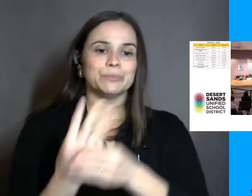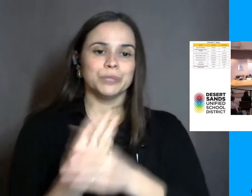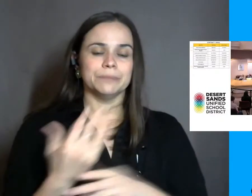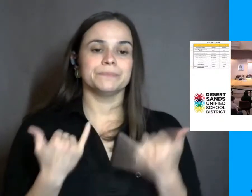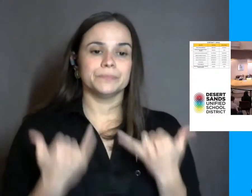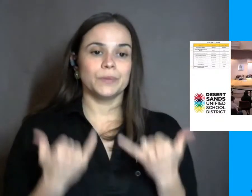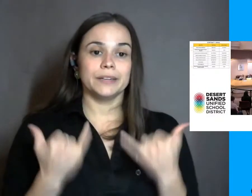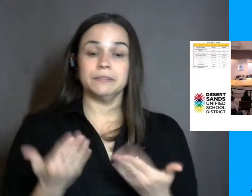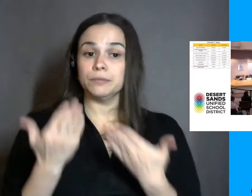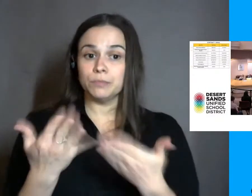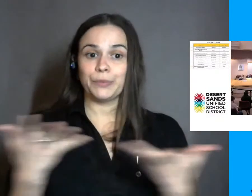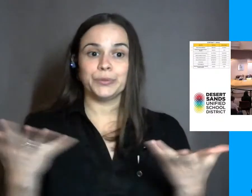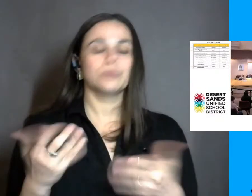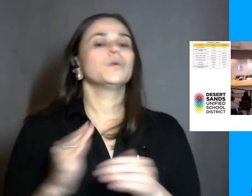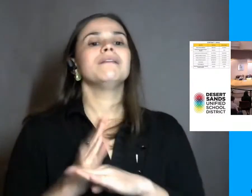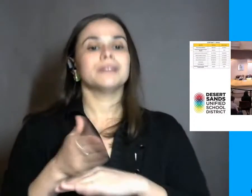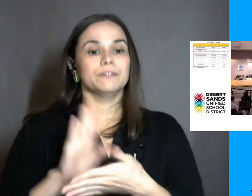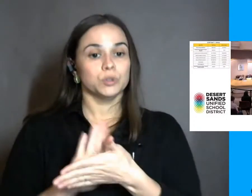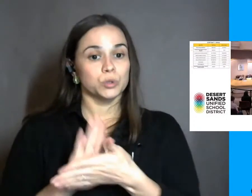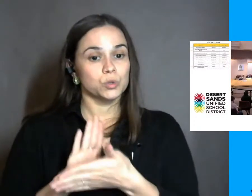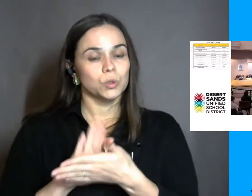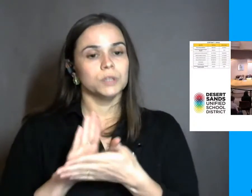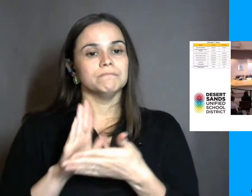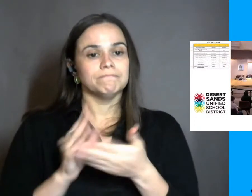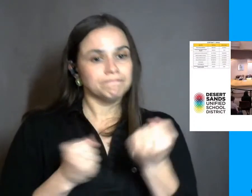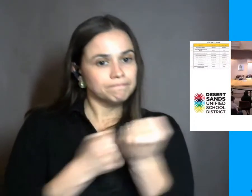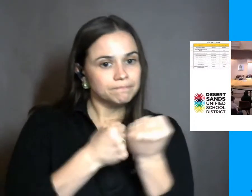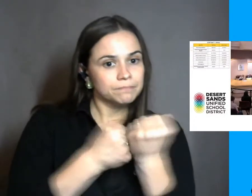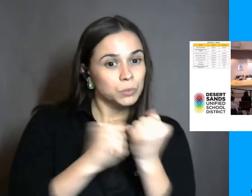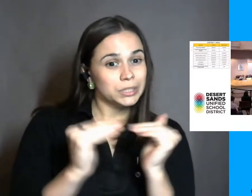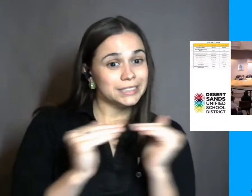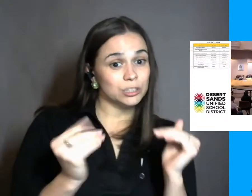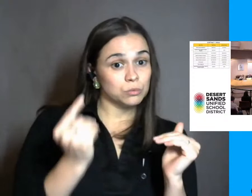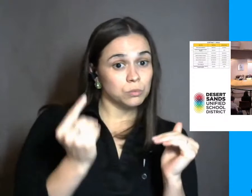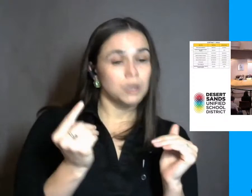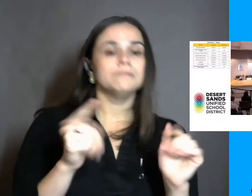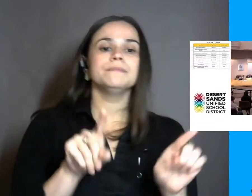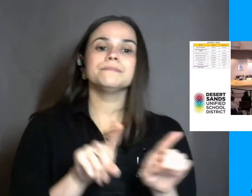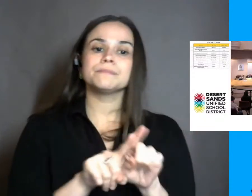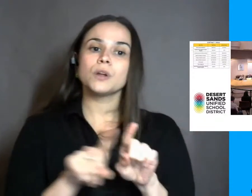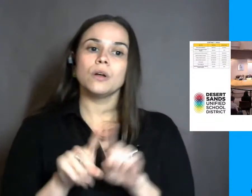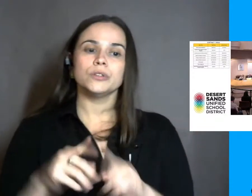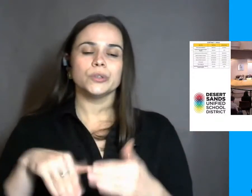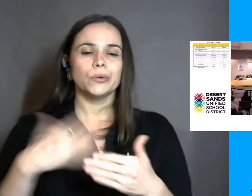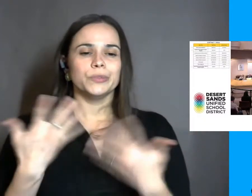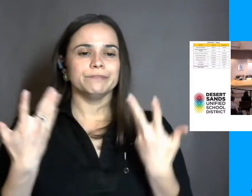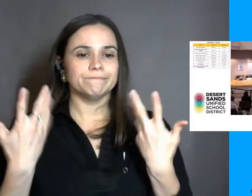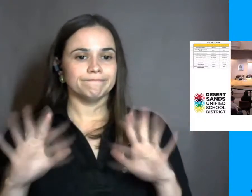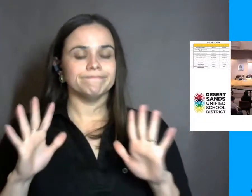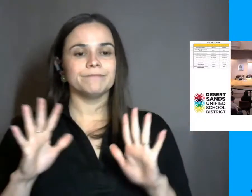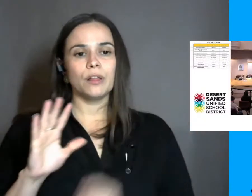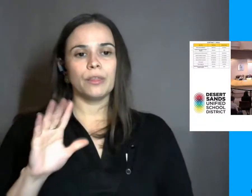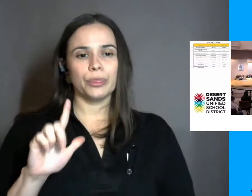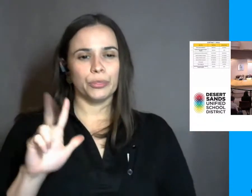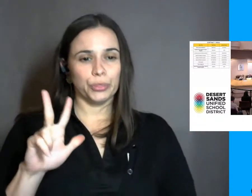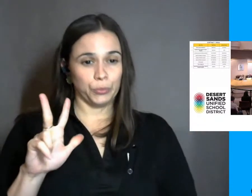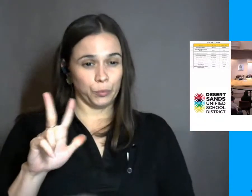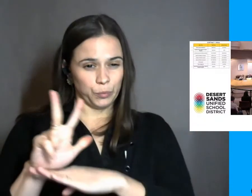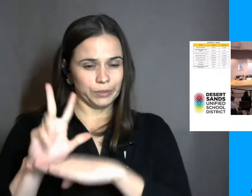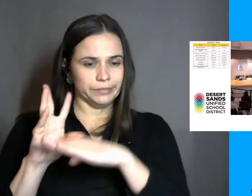offering after-school academies with Tier 1 support and have completed 3 of the 6 planned